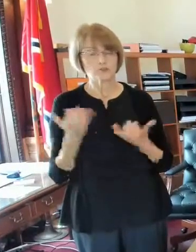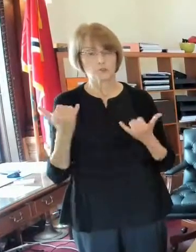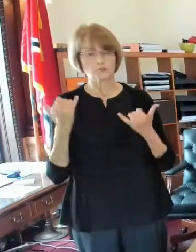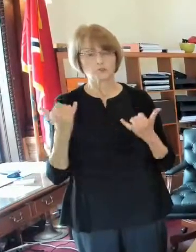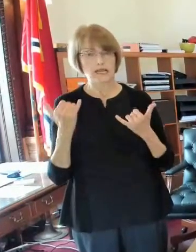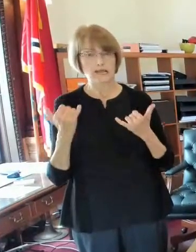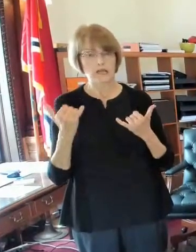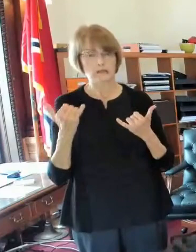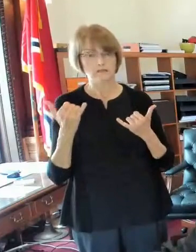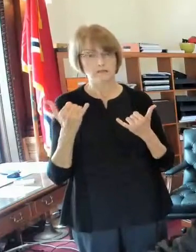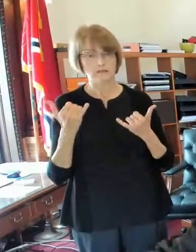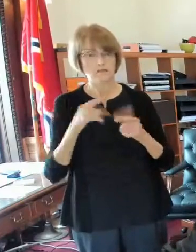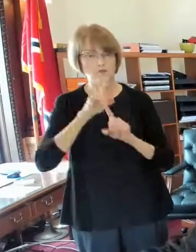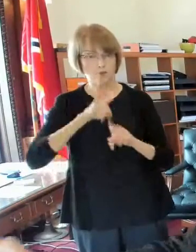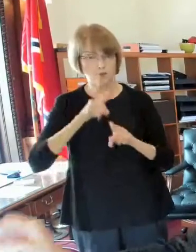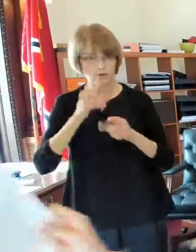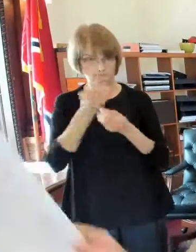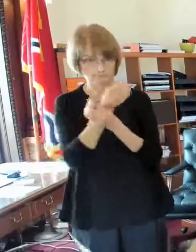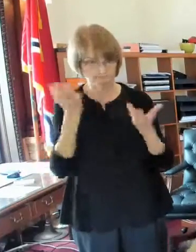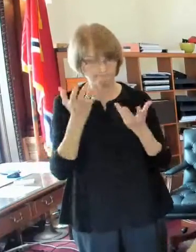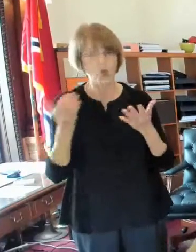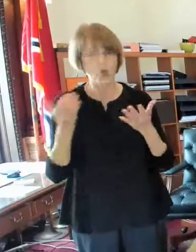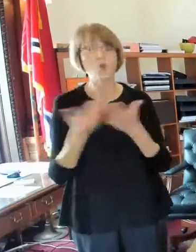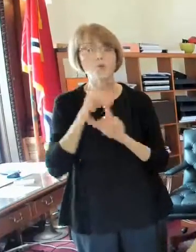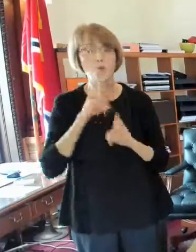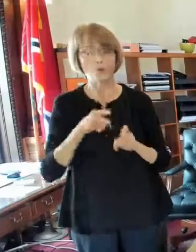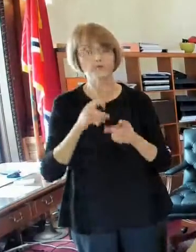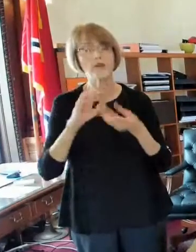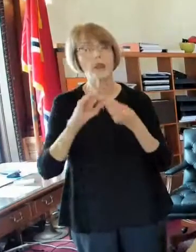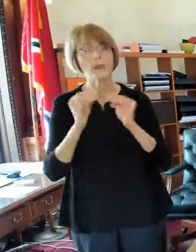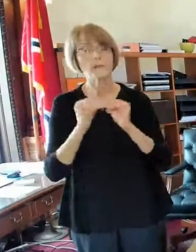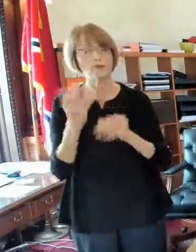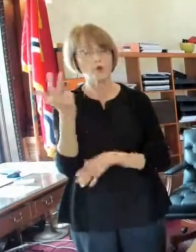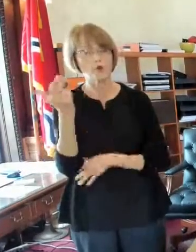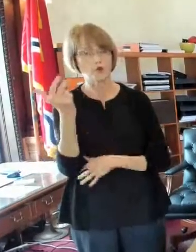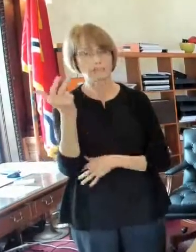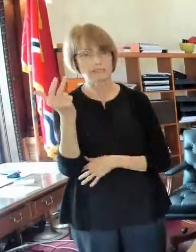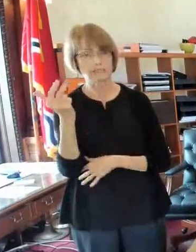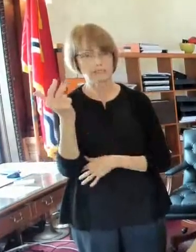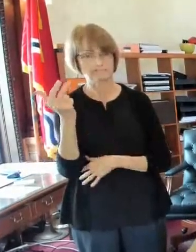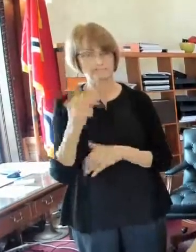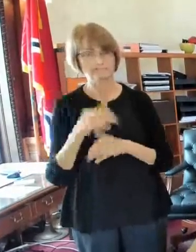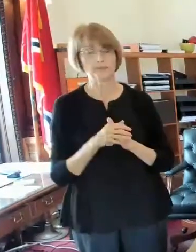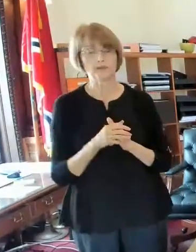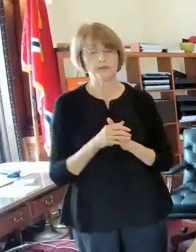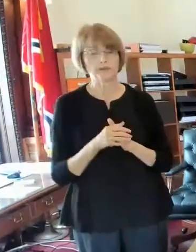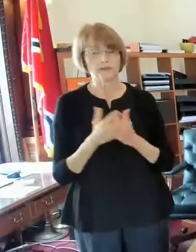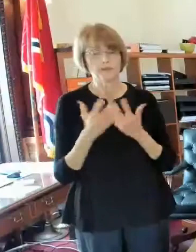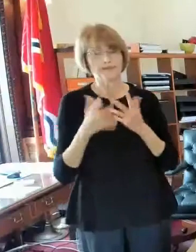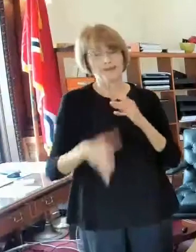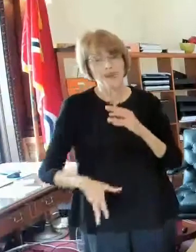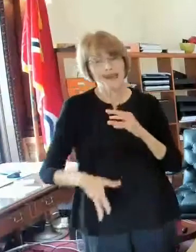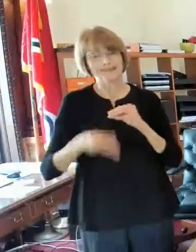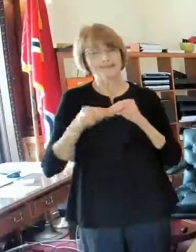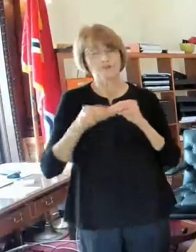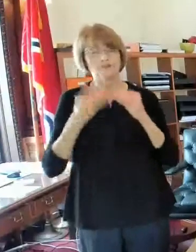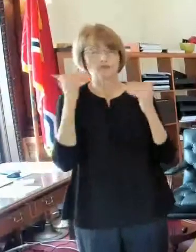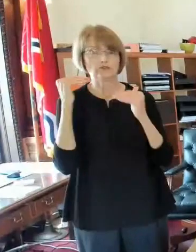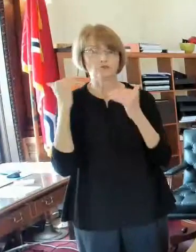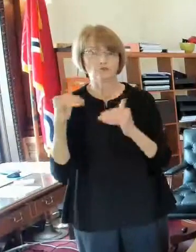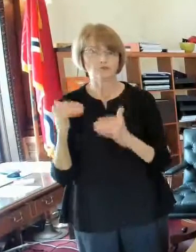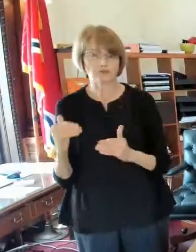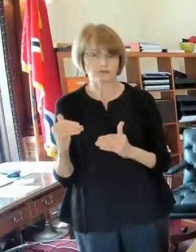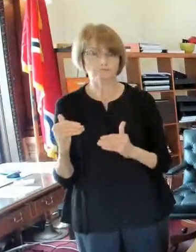today issued a new order, it's order number 13, that puts in some additional